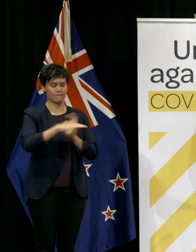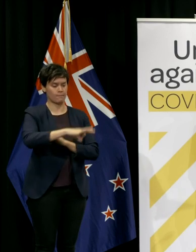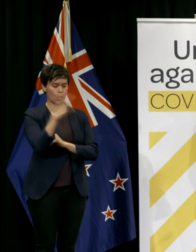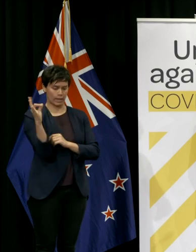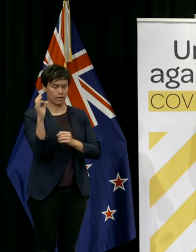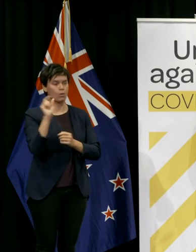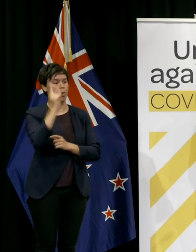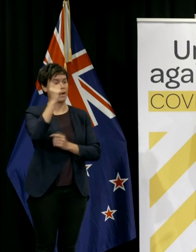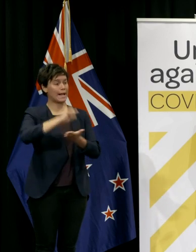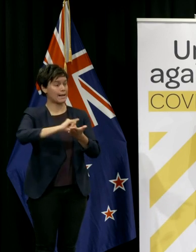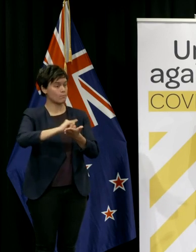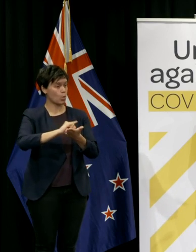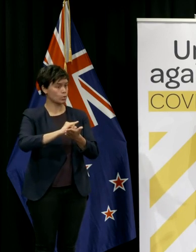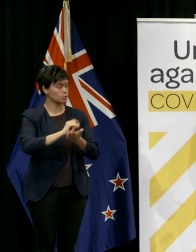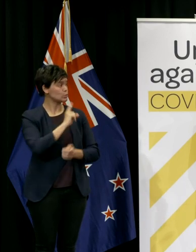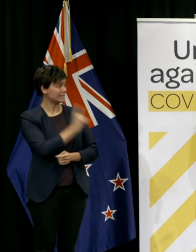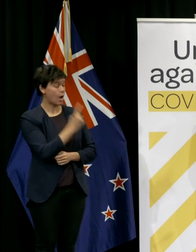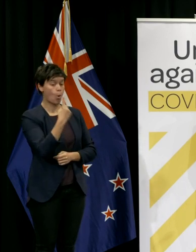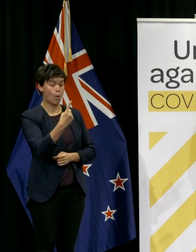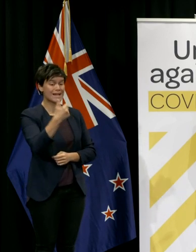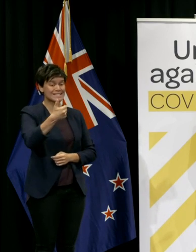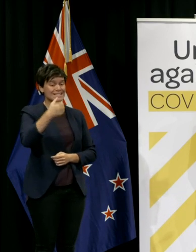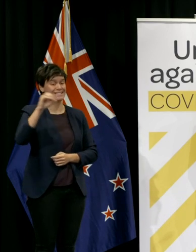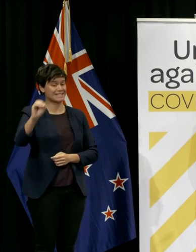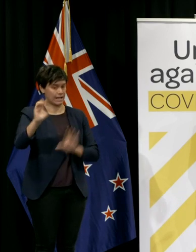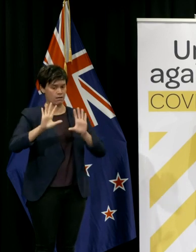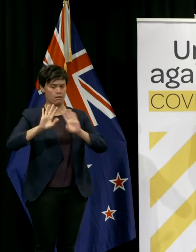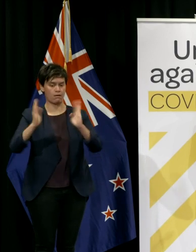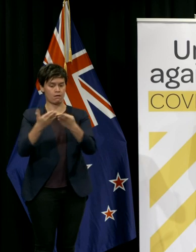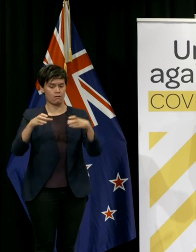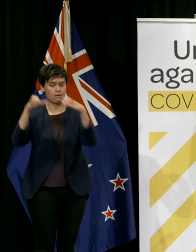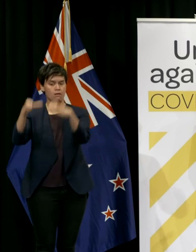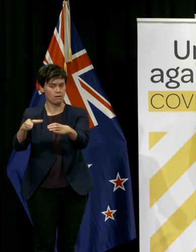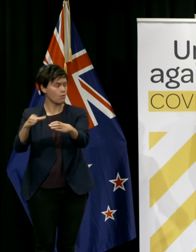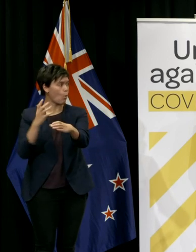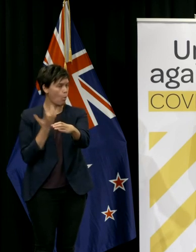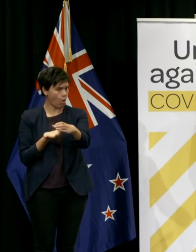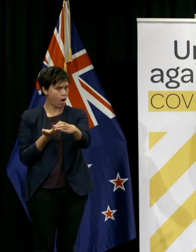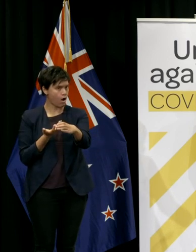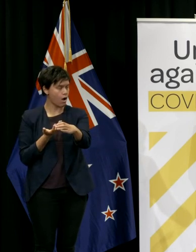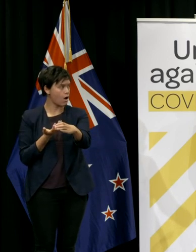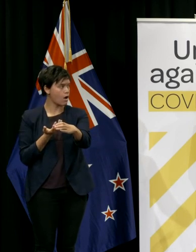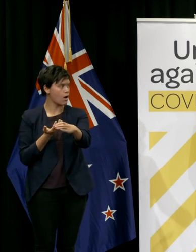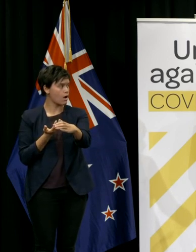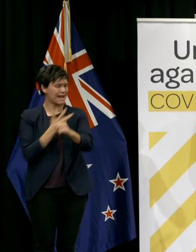symptoms and 160 were quarantined? Because they didn't have so in order for them to be